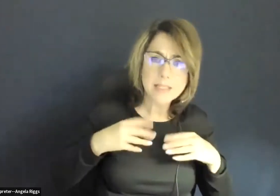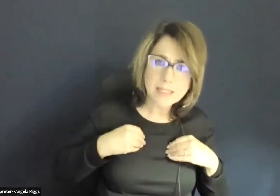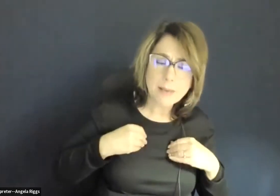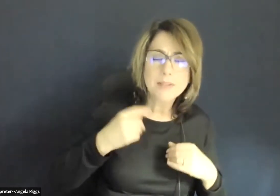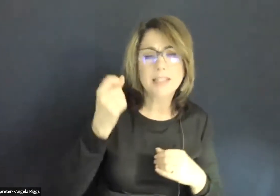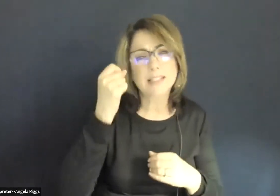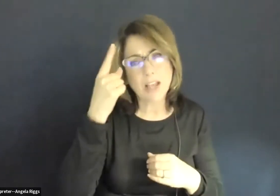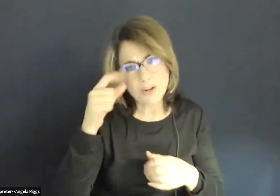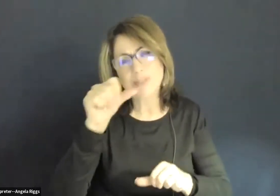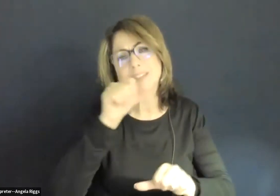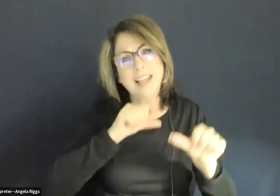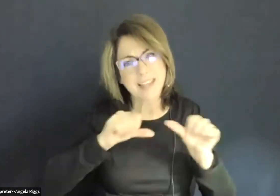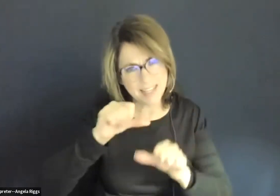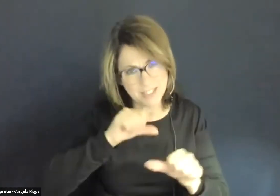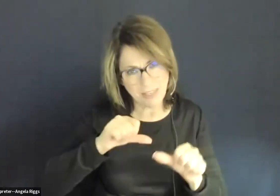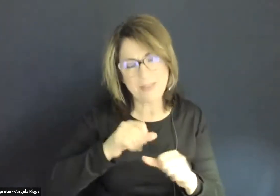other.